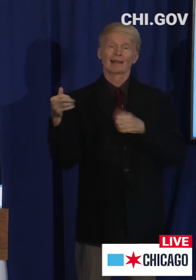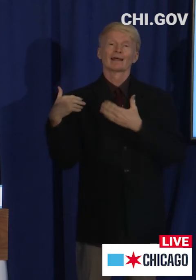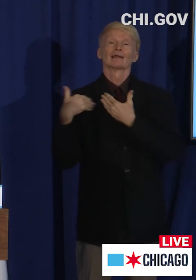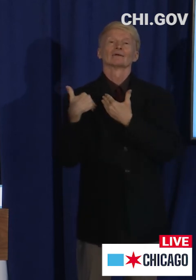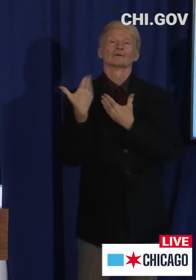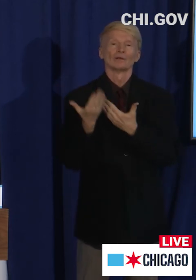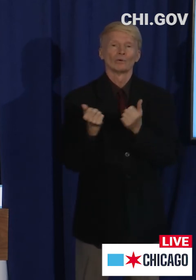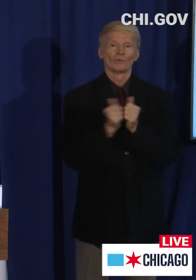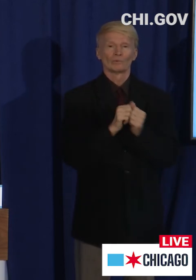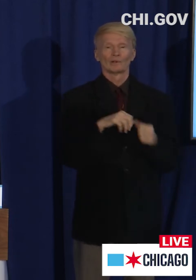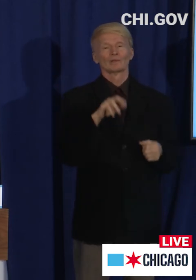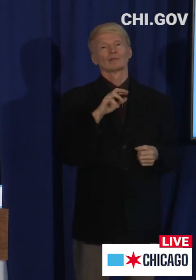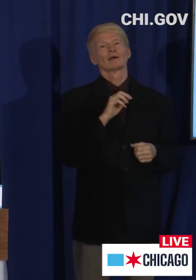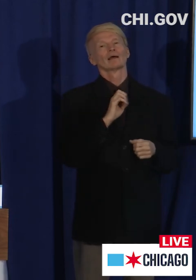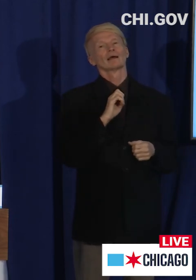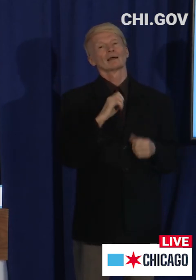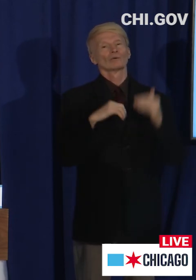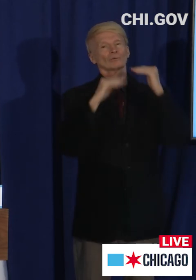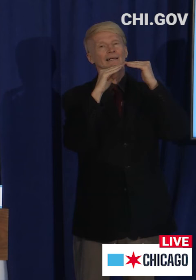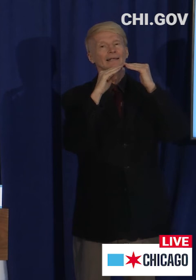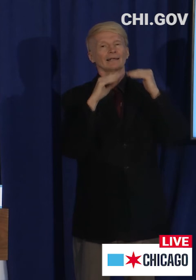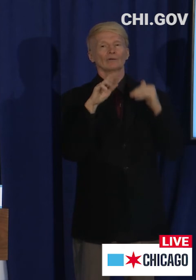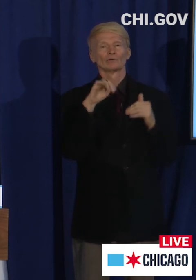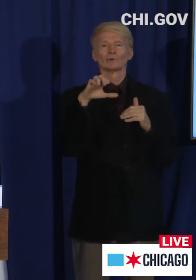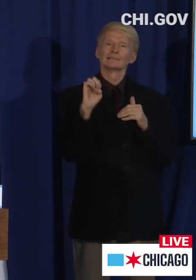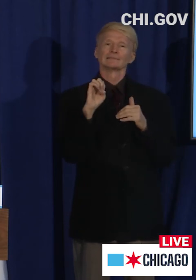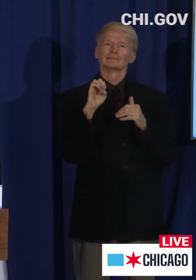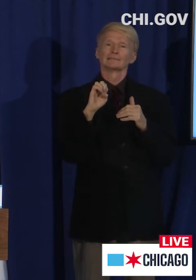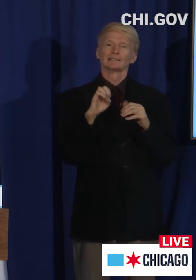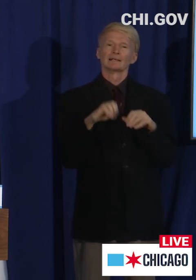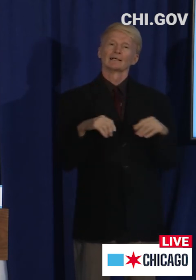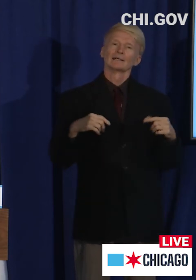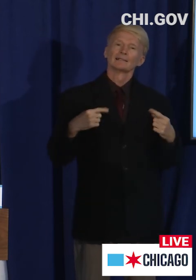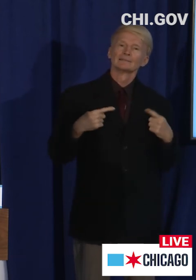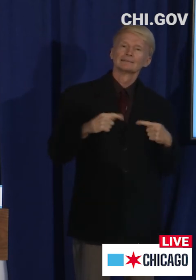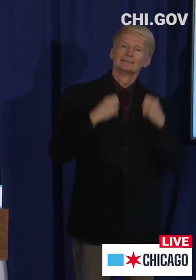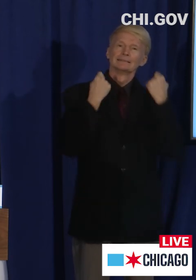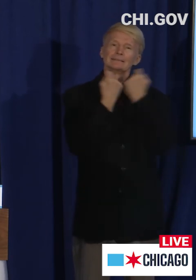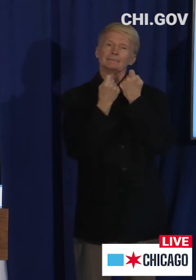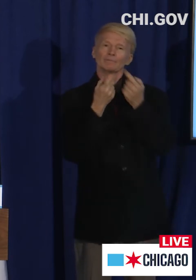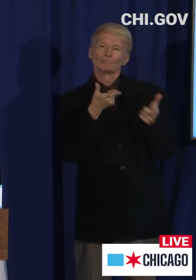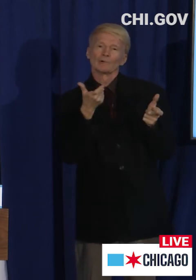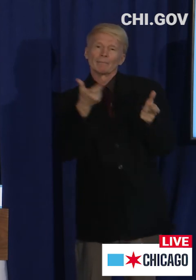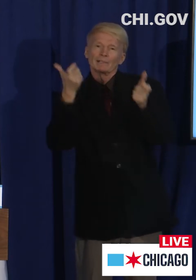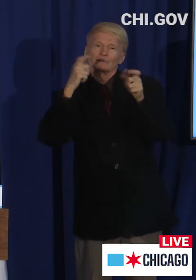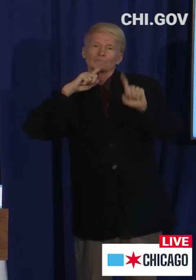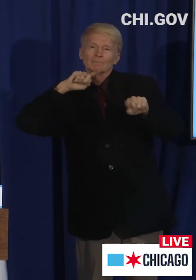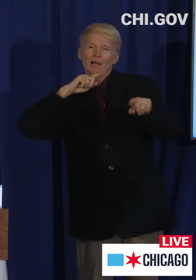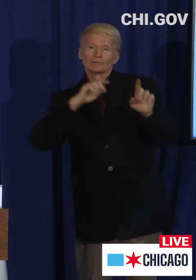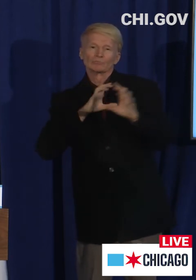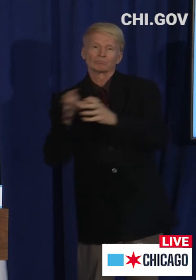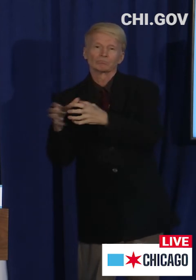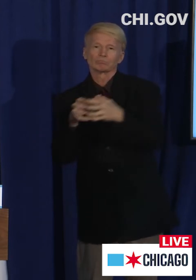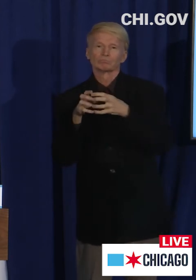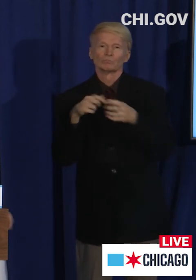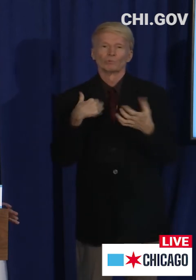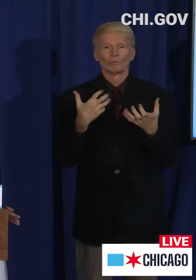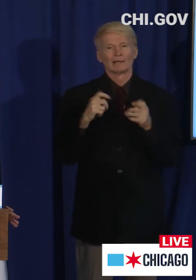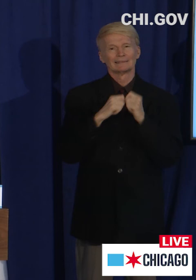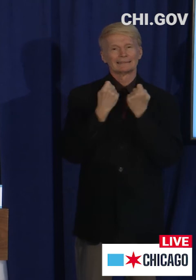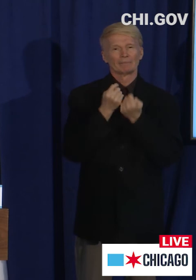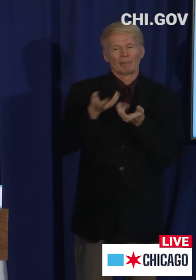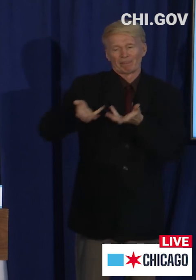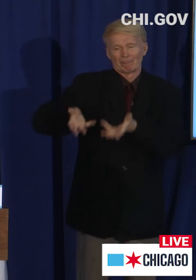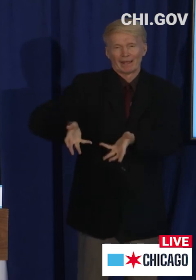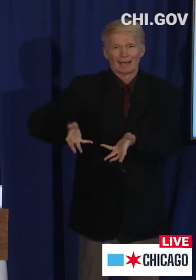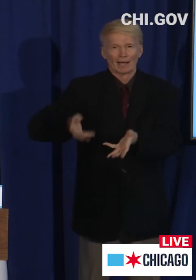the Race Equity Rapid Response Team every single week to get them to exactly the area where we're wanting people to most get tested. All